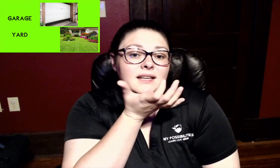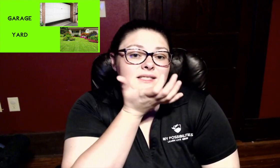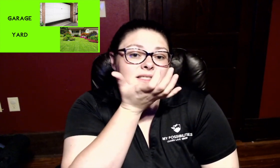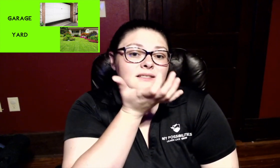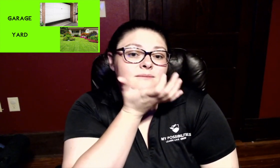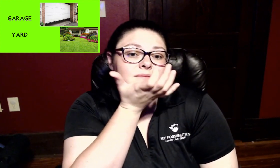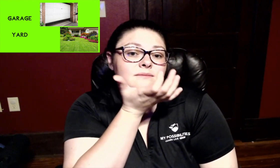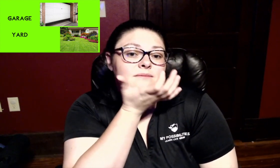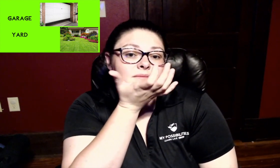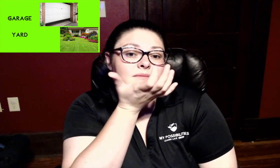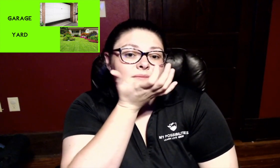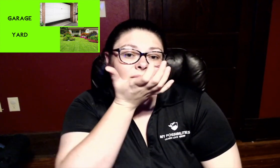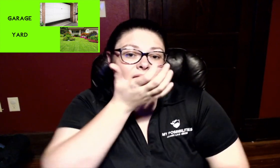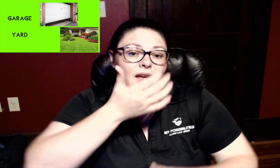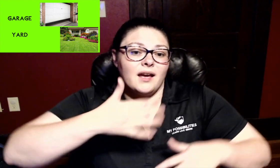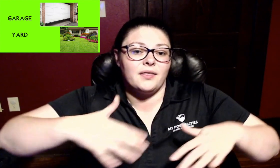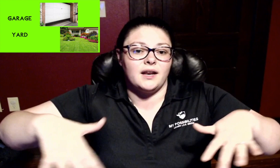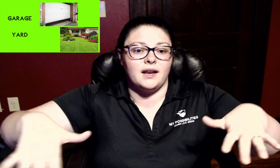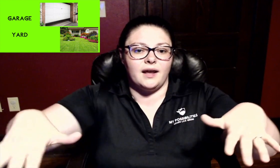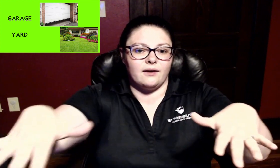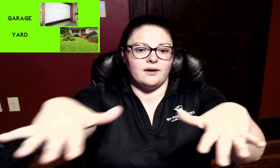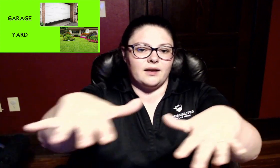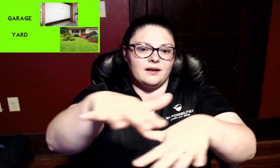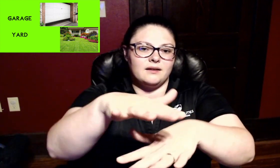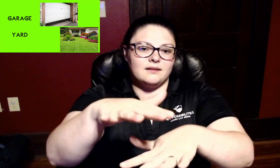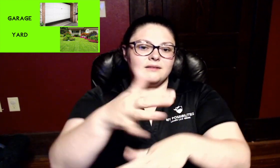grass, and then an area,